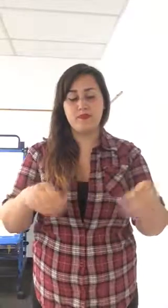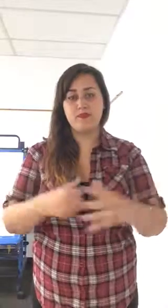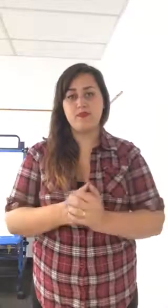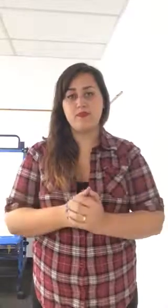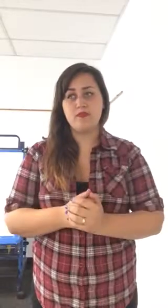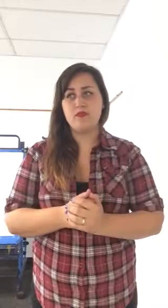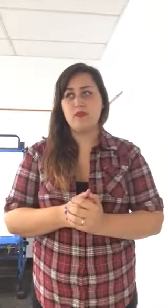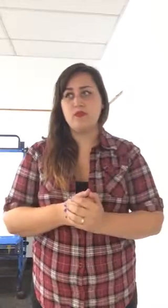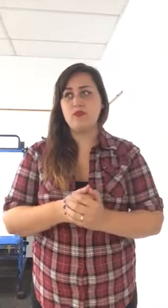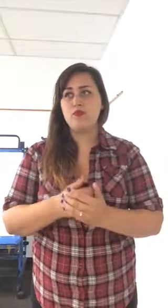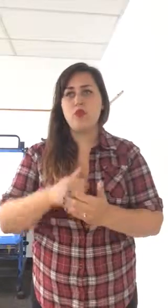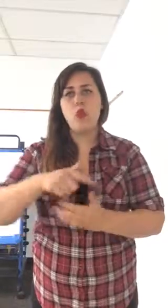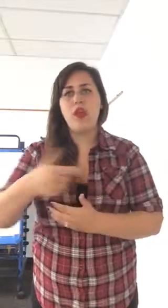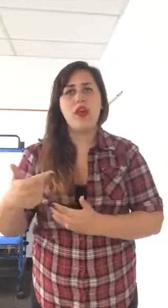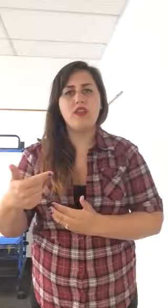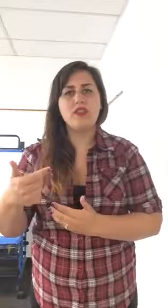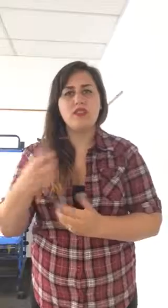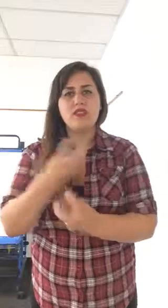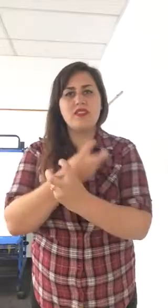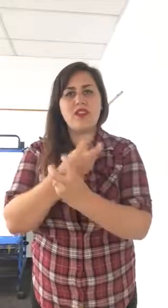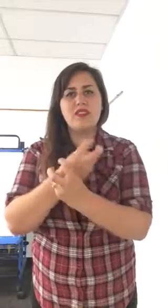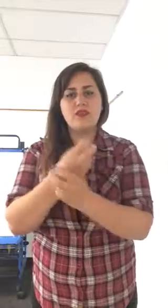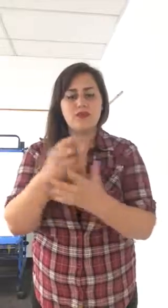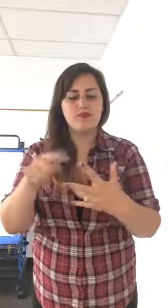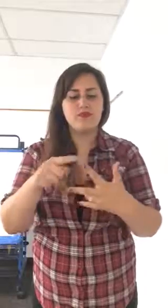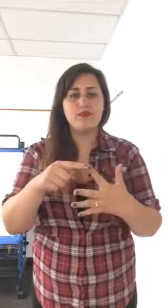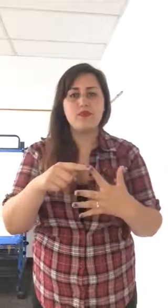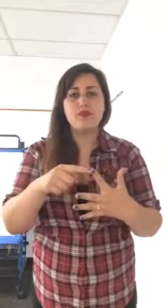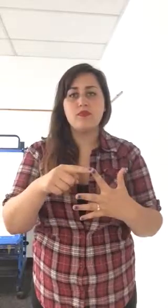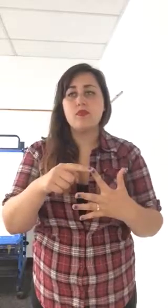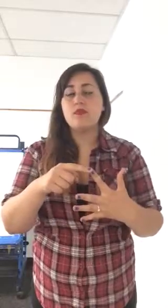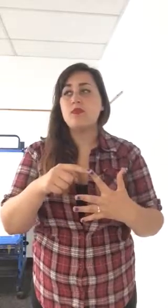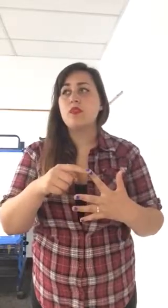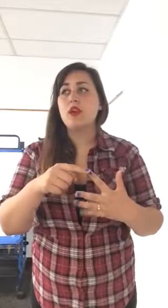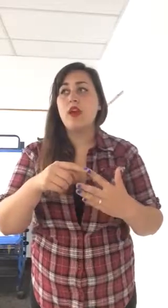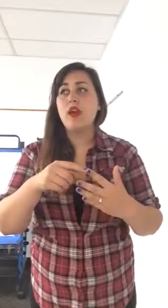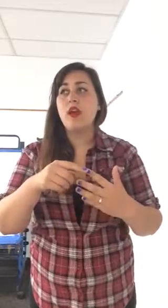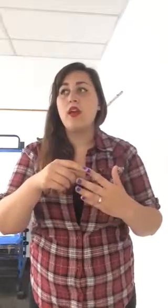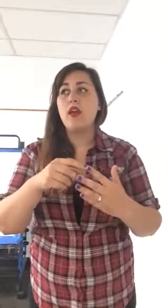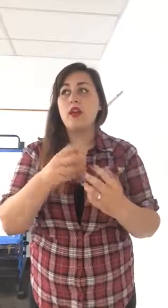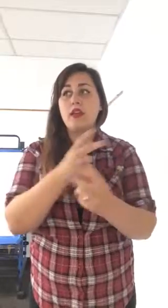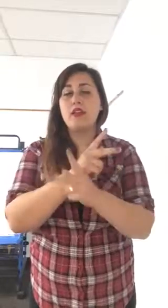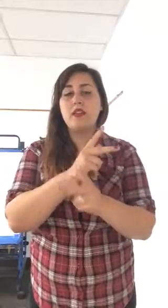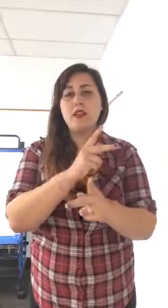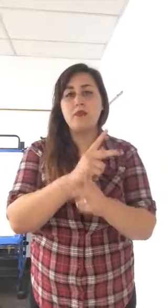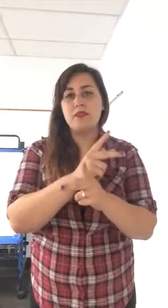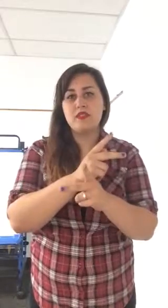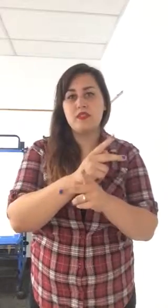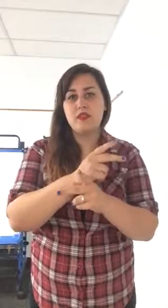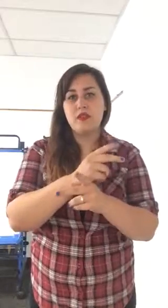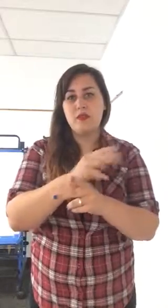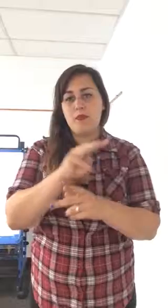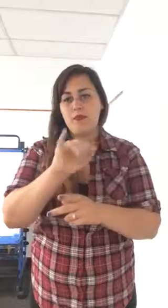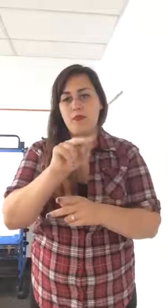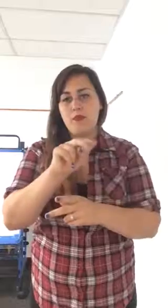Okay, what else does the skeletal system do for our body? Yes? Oh, wonderful. Storage. Storage of minerals. What are some minerals